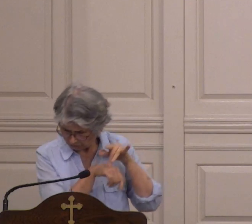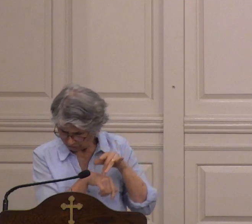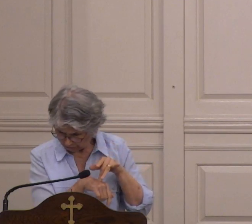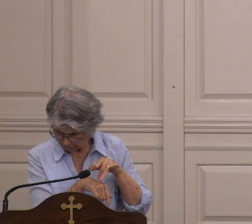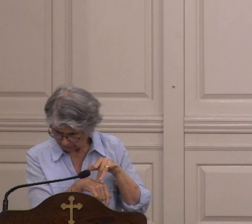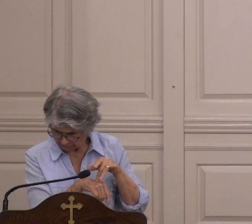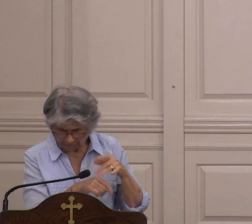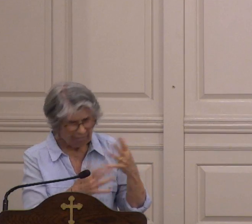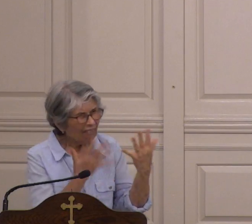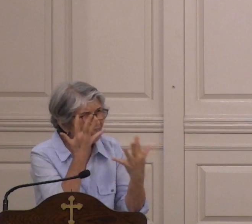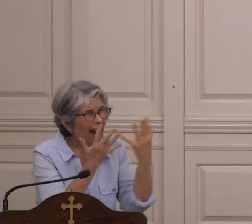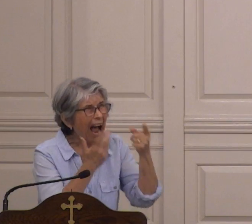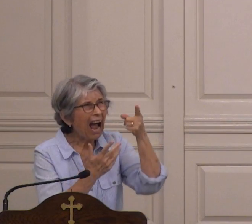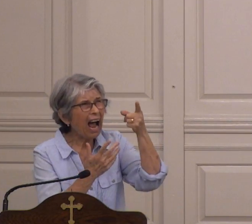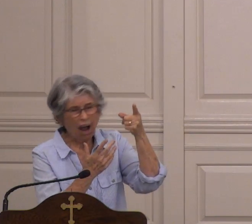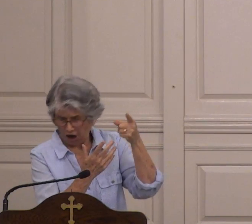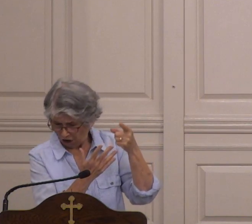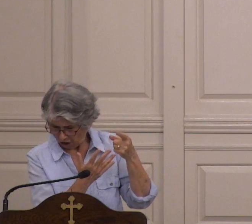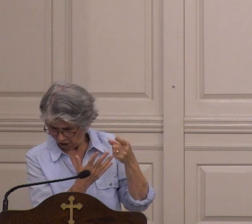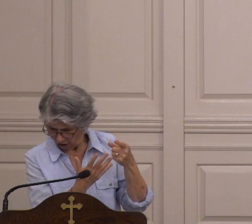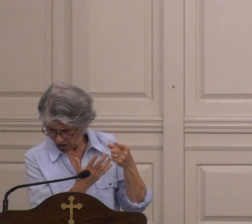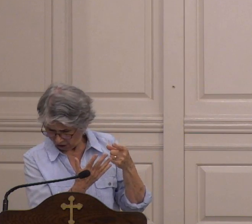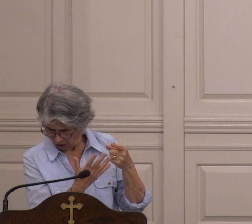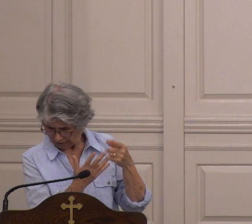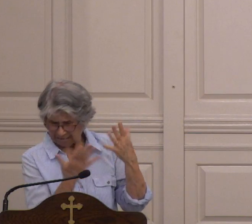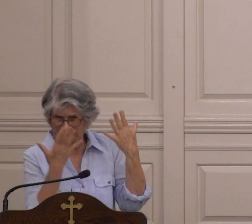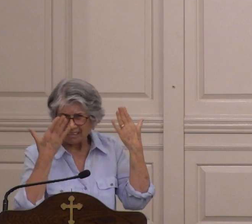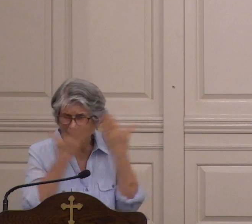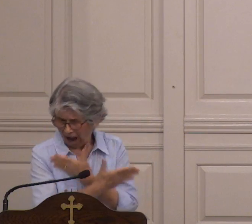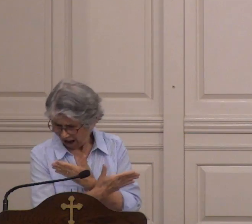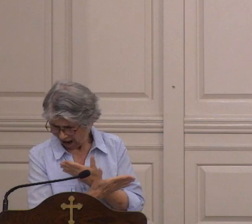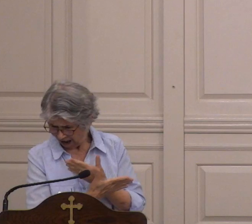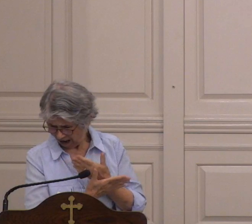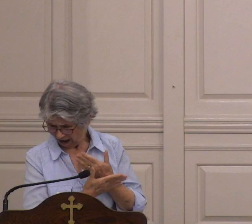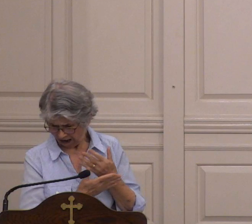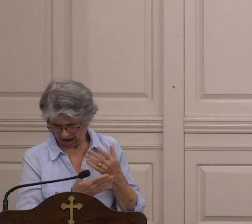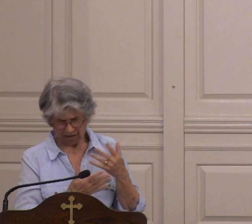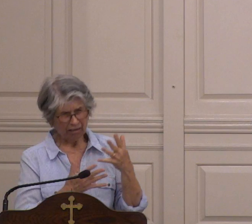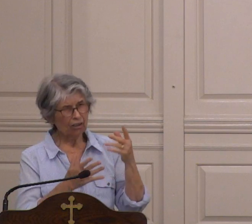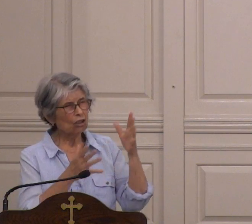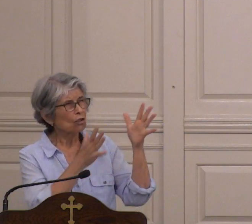storm and a trumpet blast,